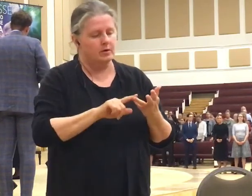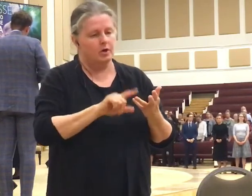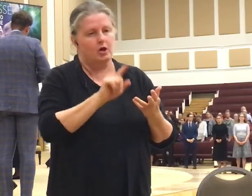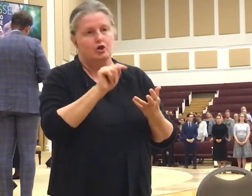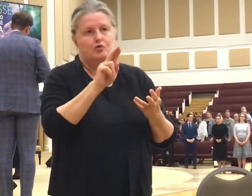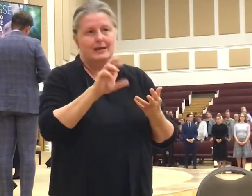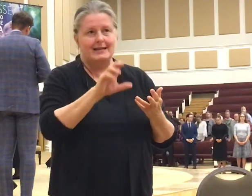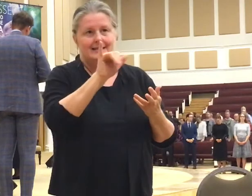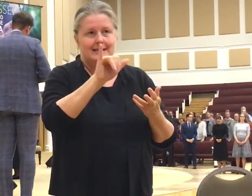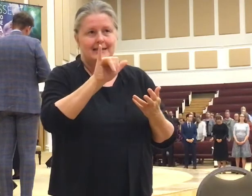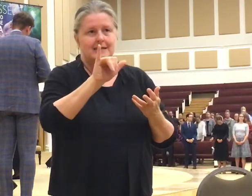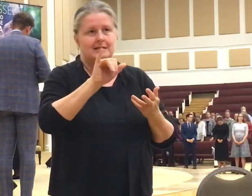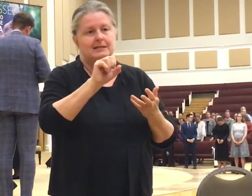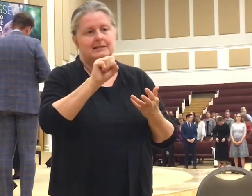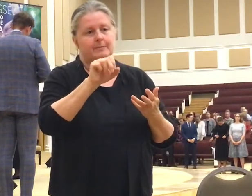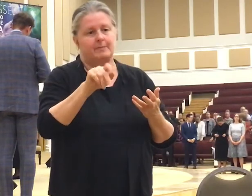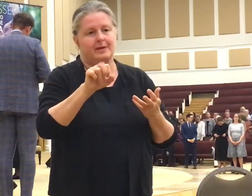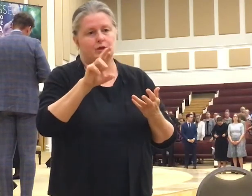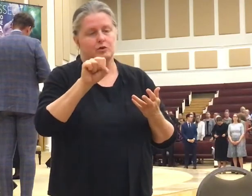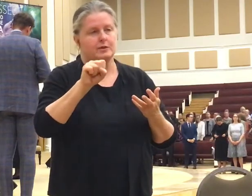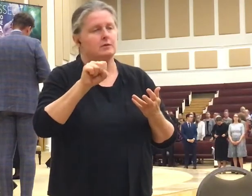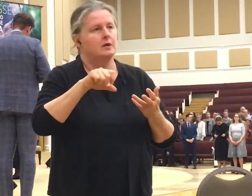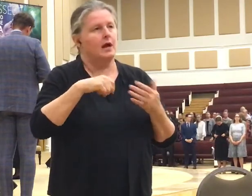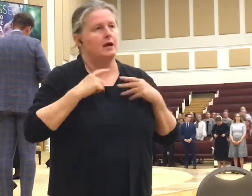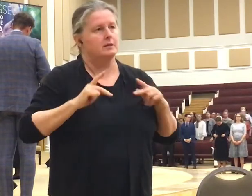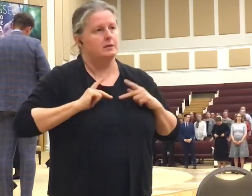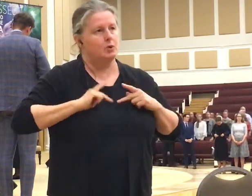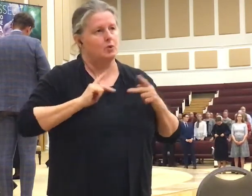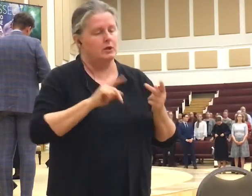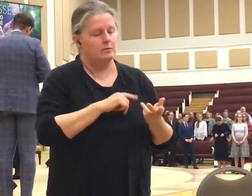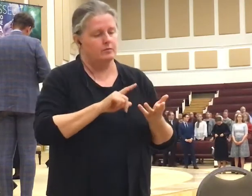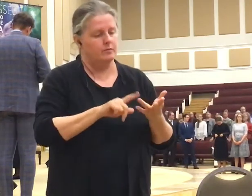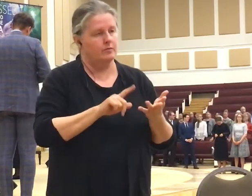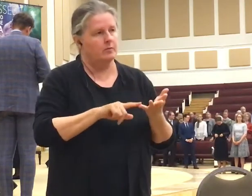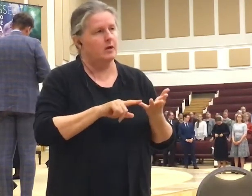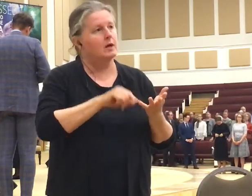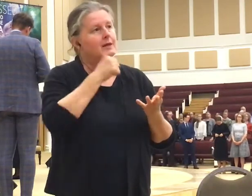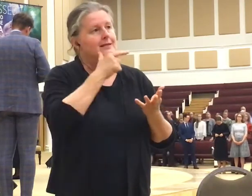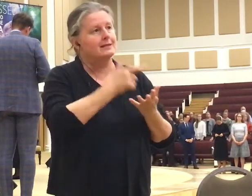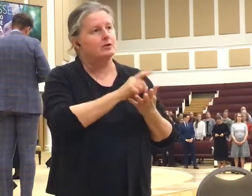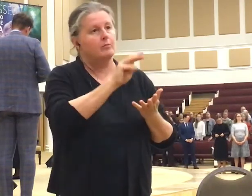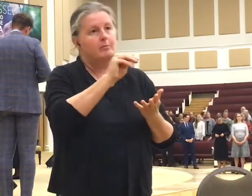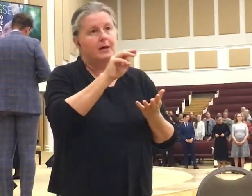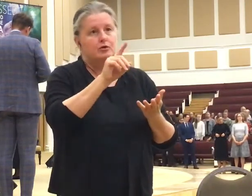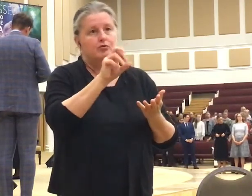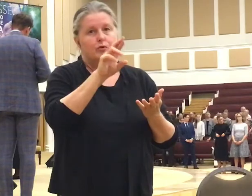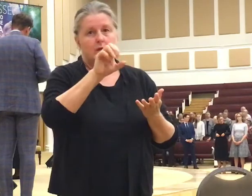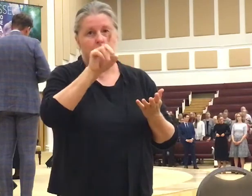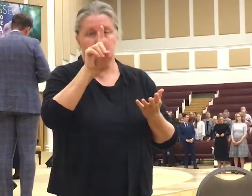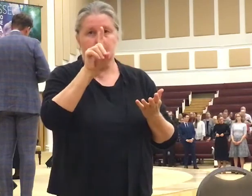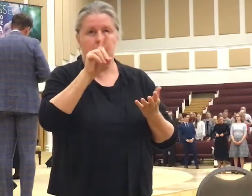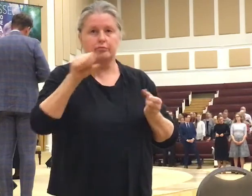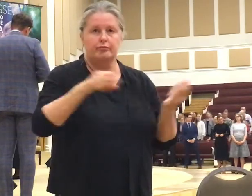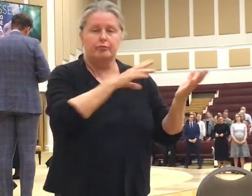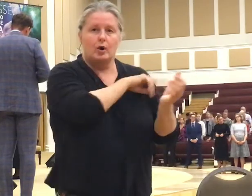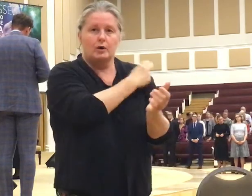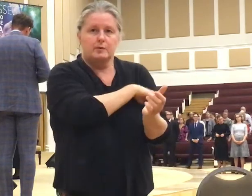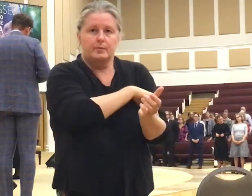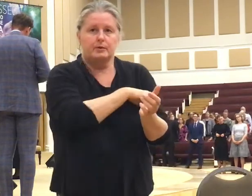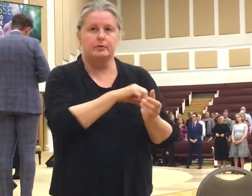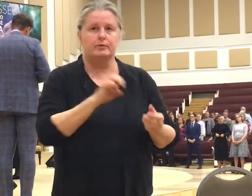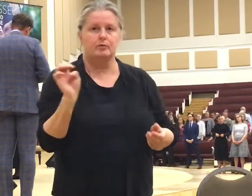is battling pneumonia, needs a touch in her body. And Sister Madrid, I understand, was taken to ER before service.